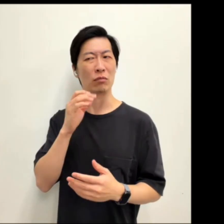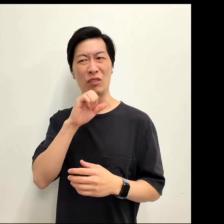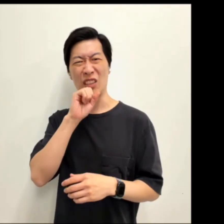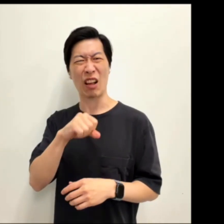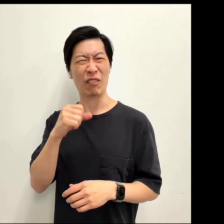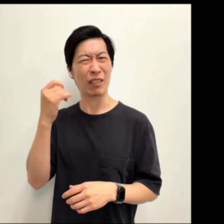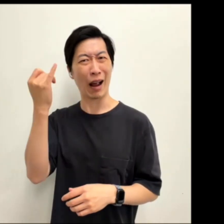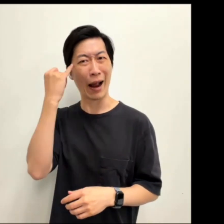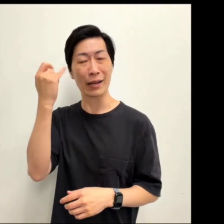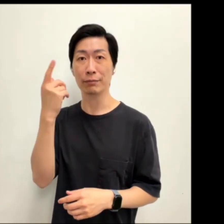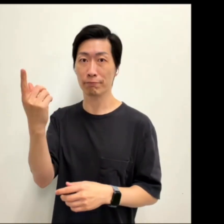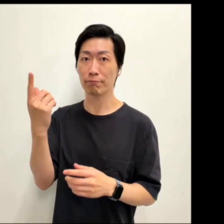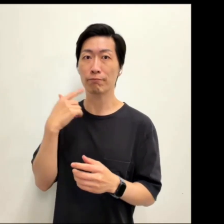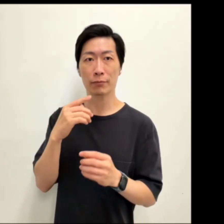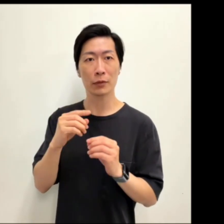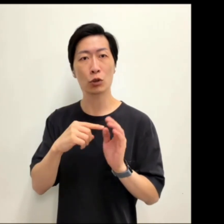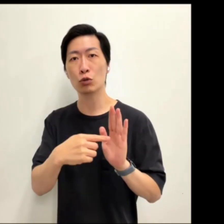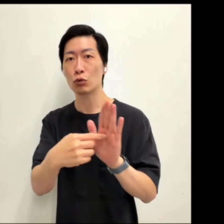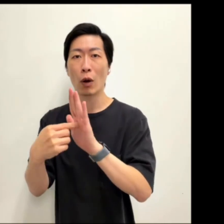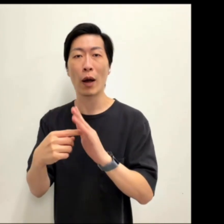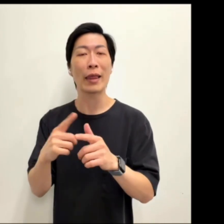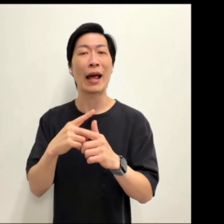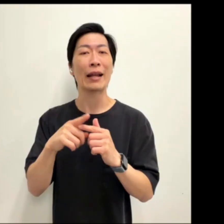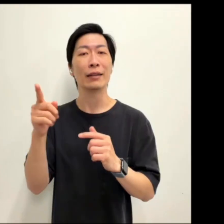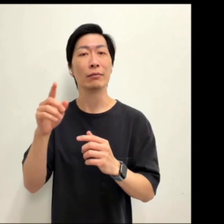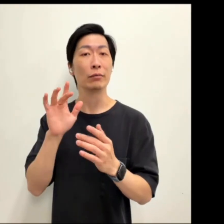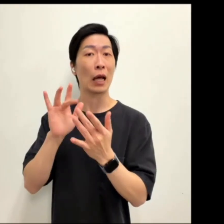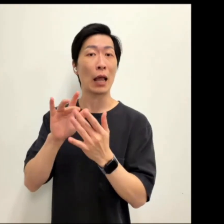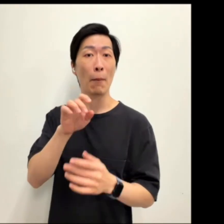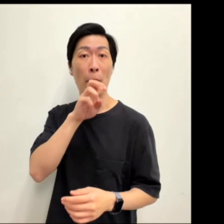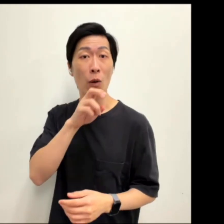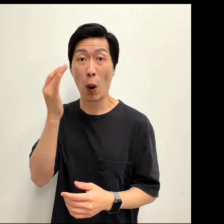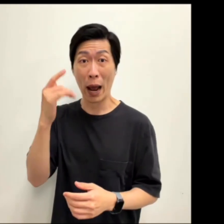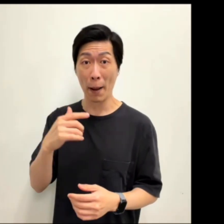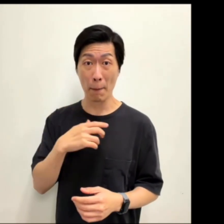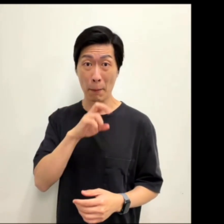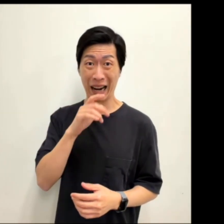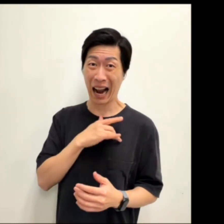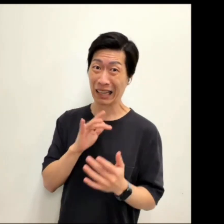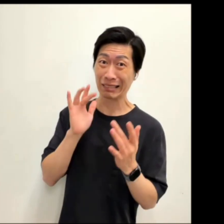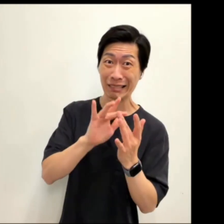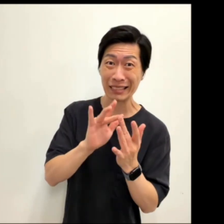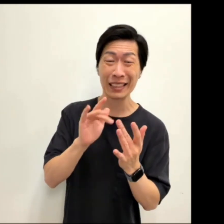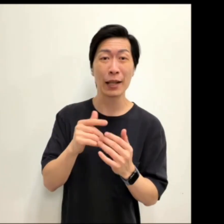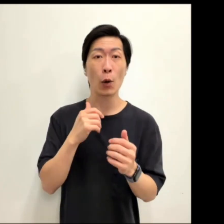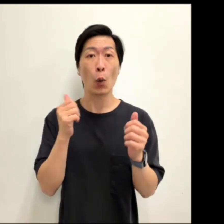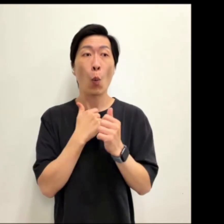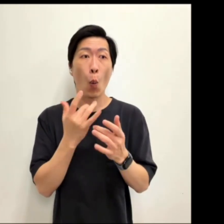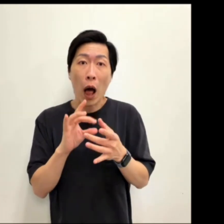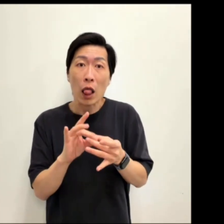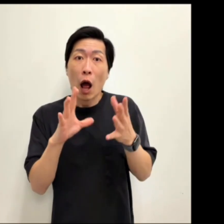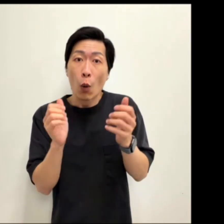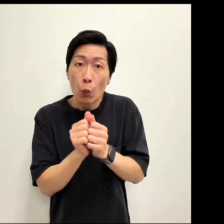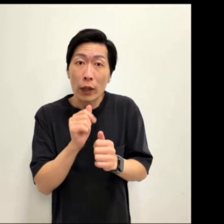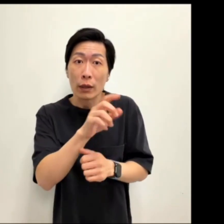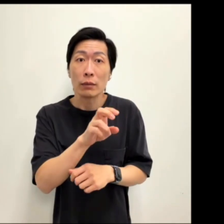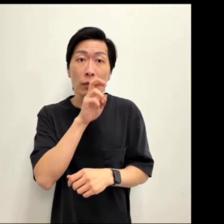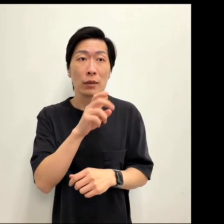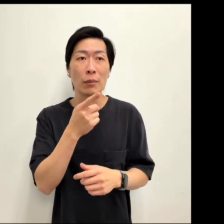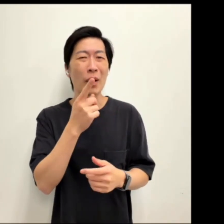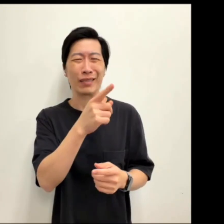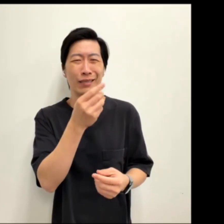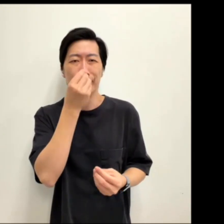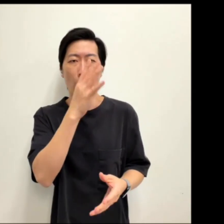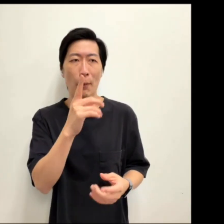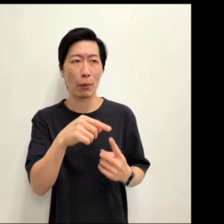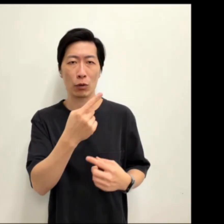just loved the idea. He ran with it. And so he reached out to Buc-ee's for comment because they wouldn't respond to my cold emails. I wanted to launch this like with them